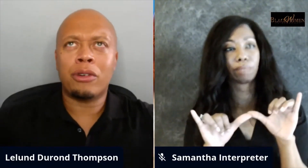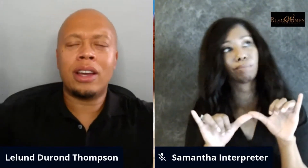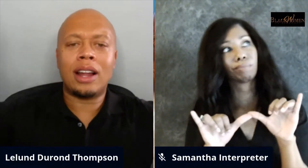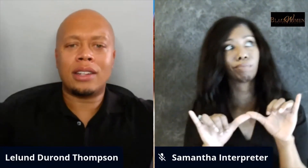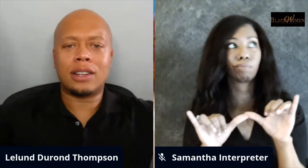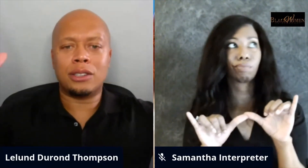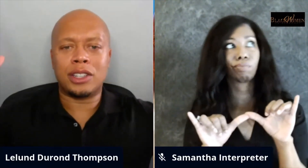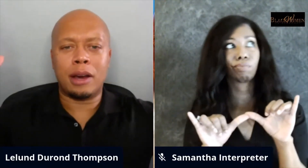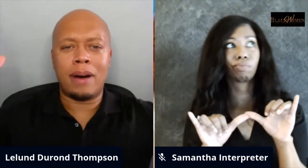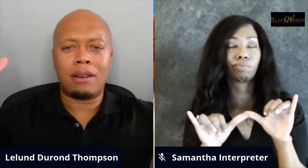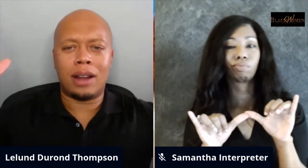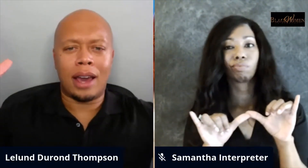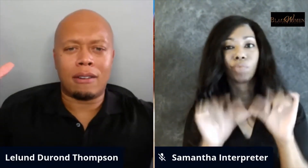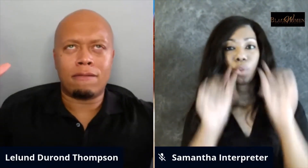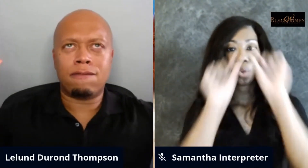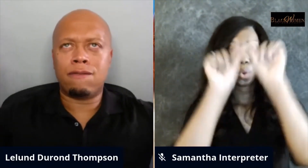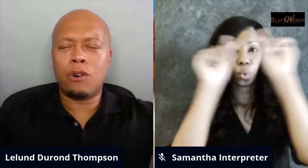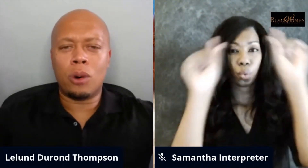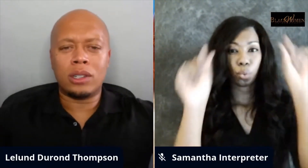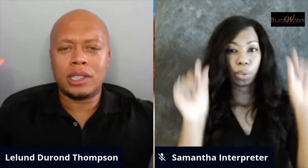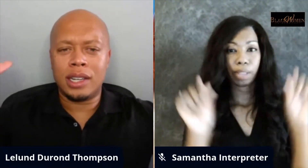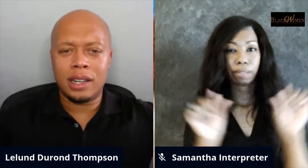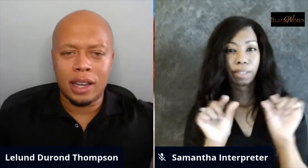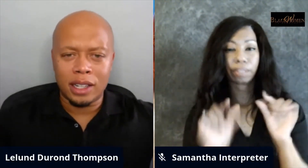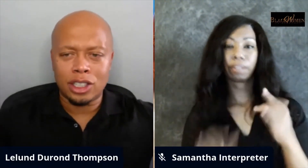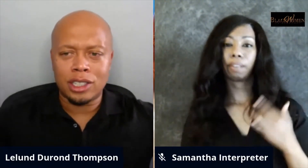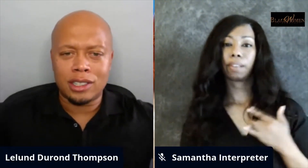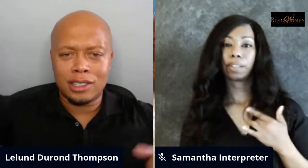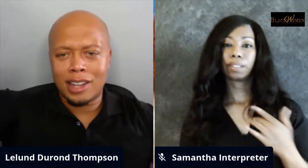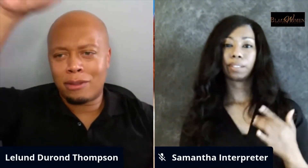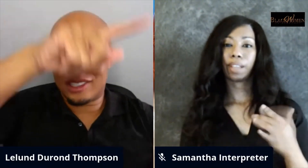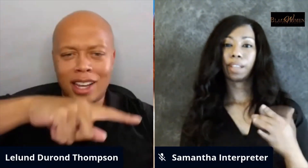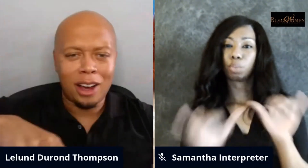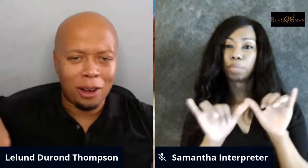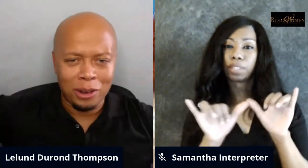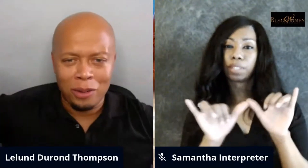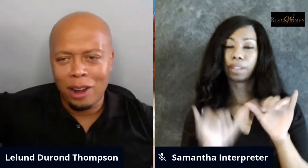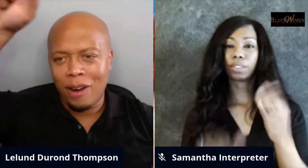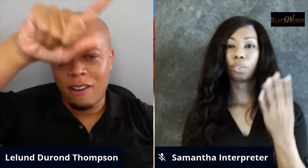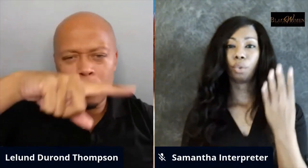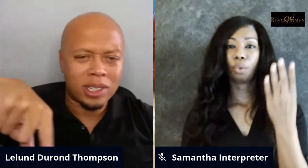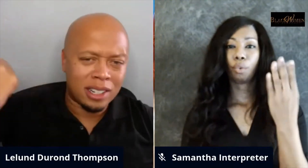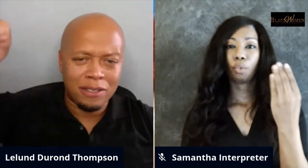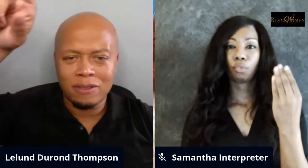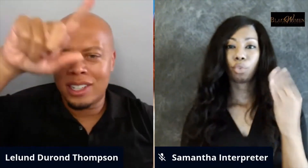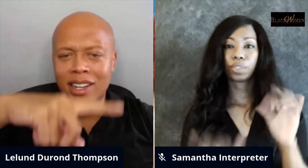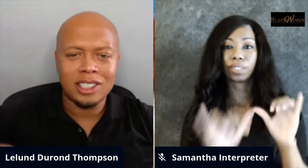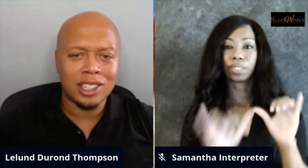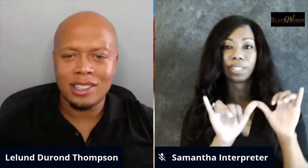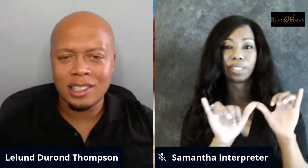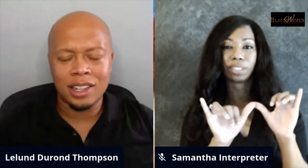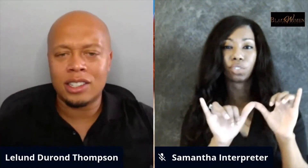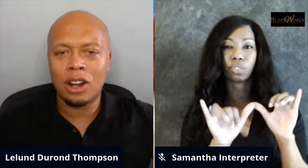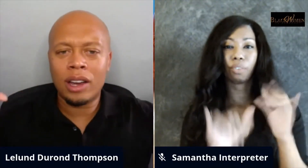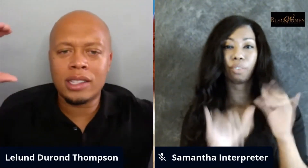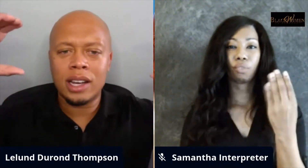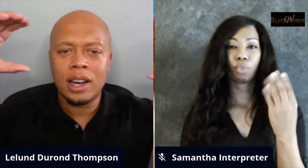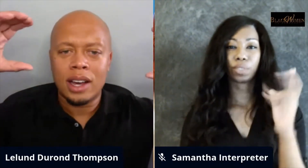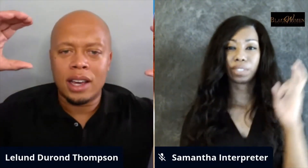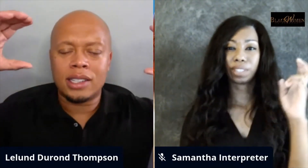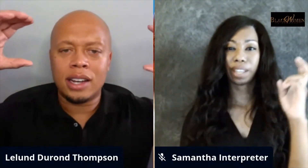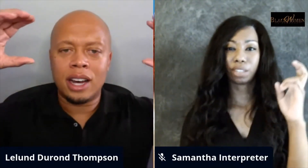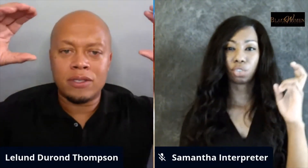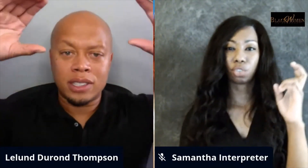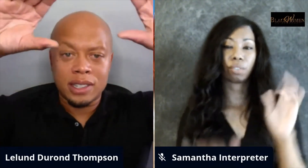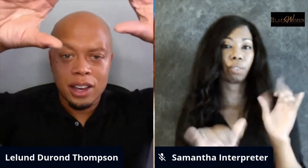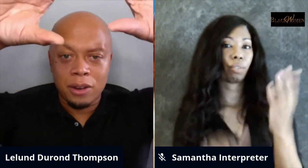usually ring lights are usually about like 14 inches, I would say, all the way around 14, 15 inches. That's good. As long as